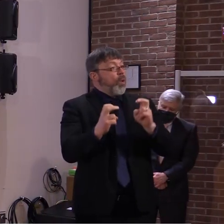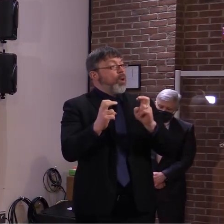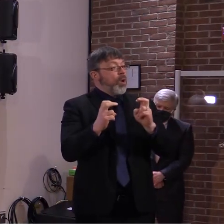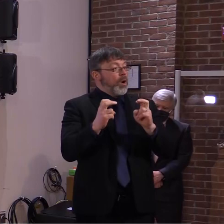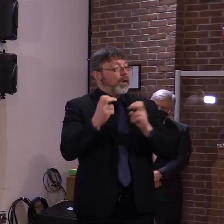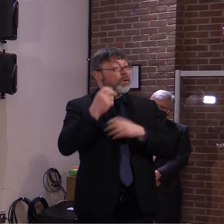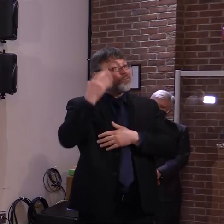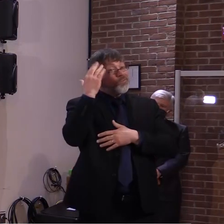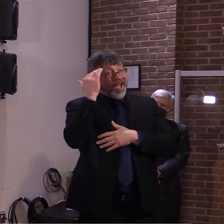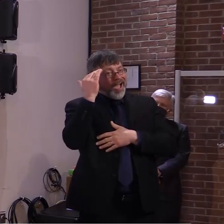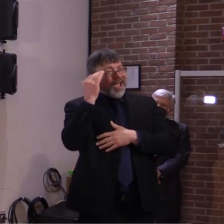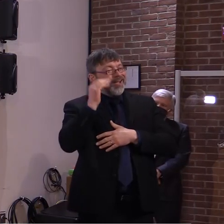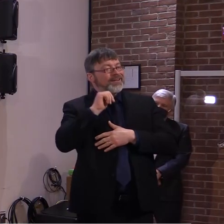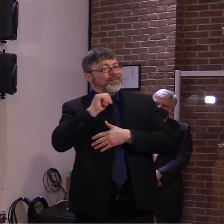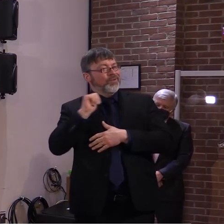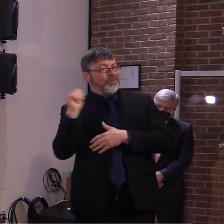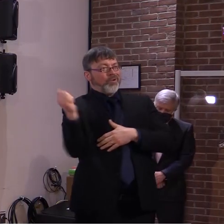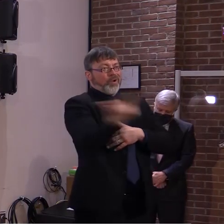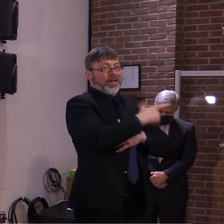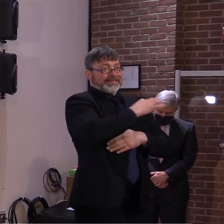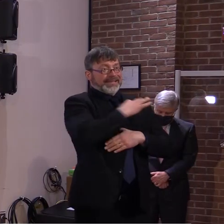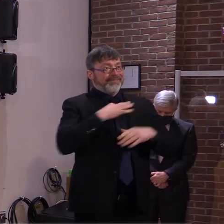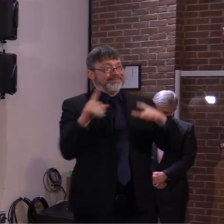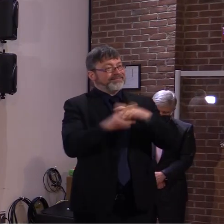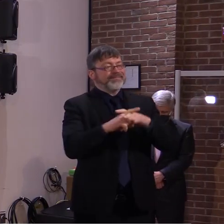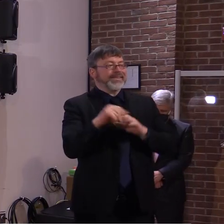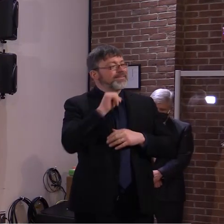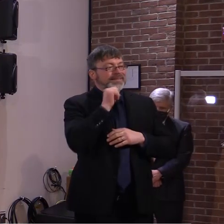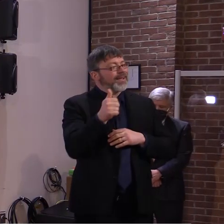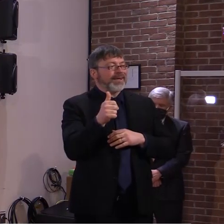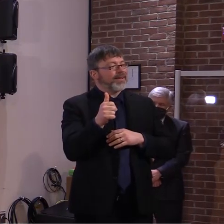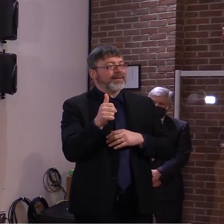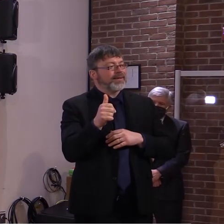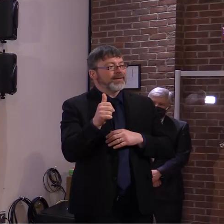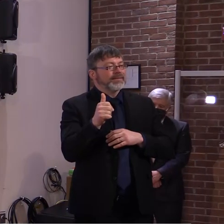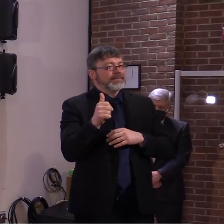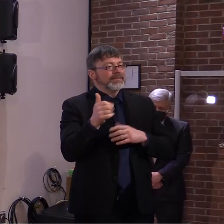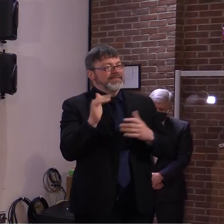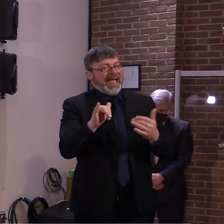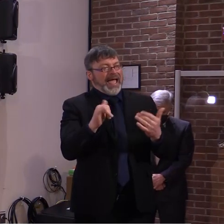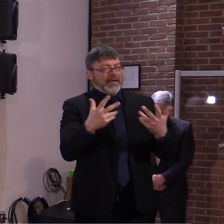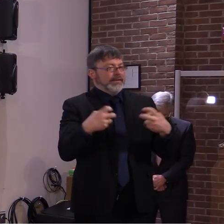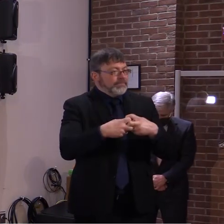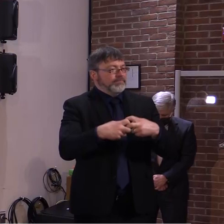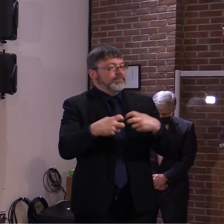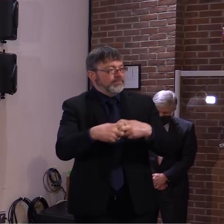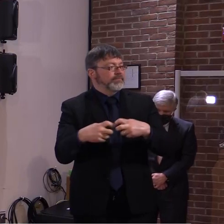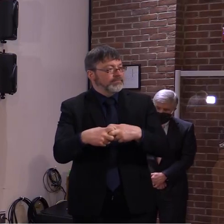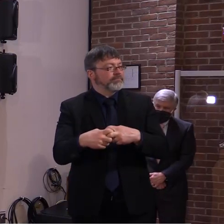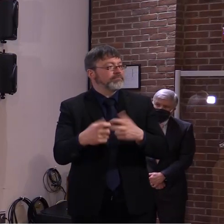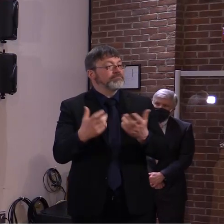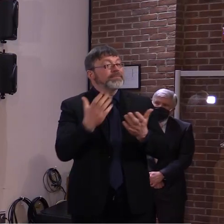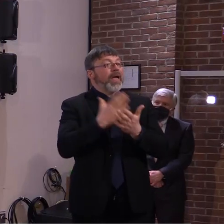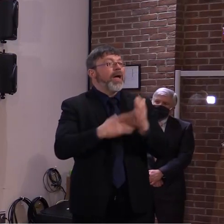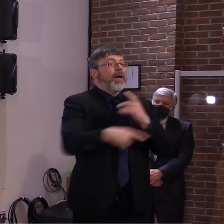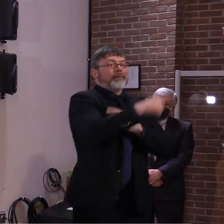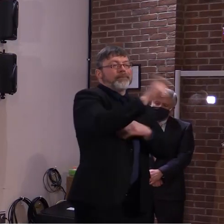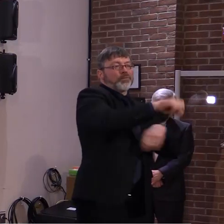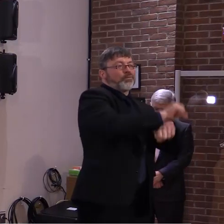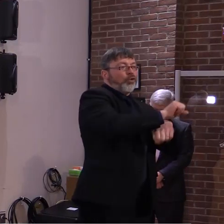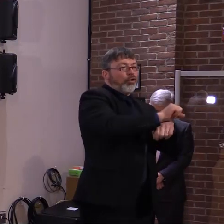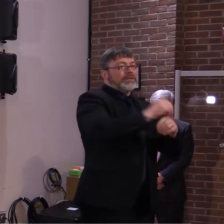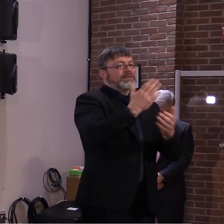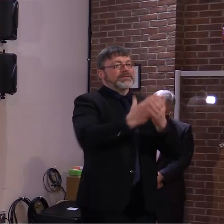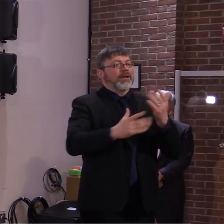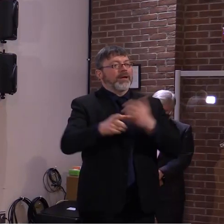patient-facing position there could be there. Some of them were working, some of them weren't on site and